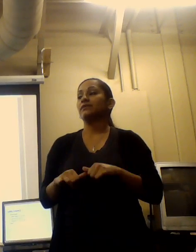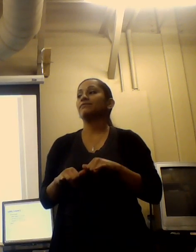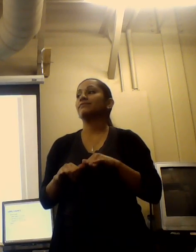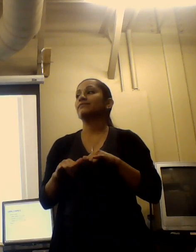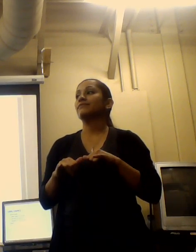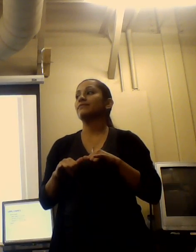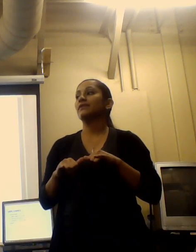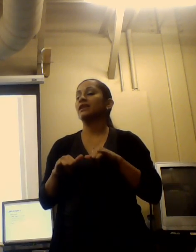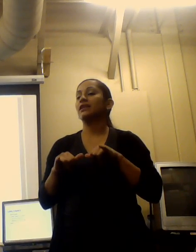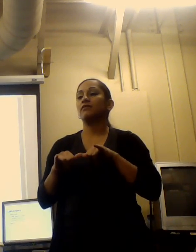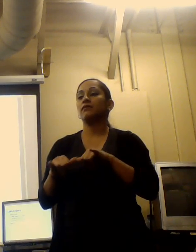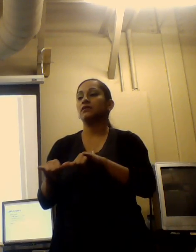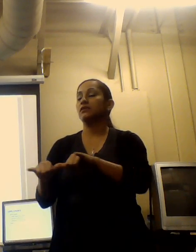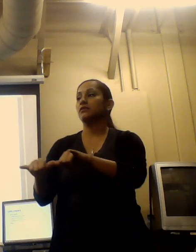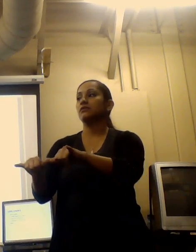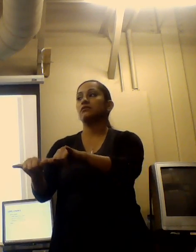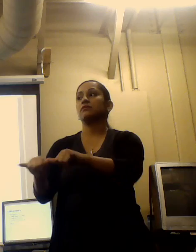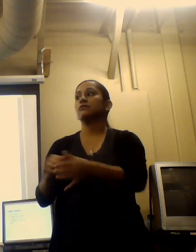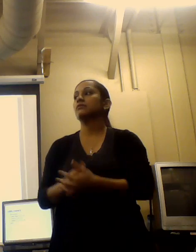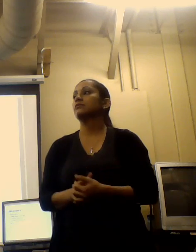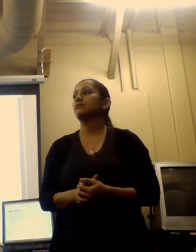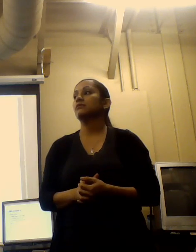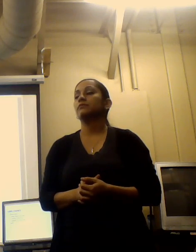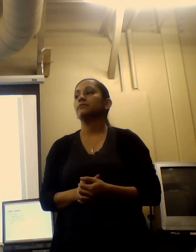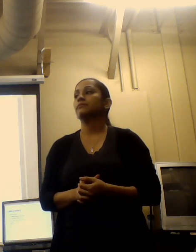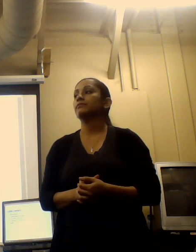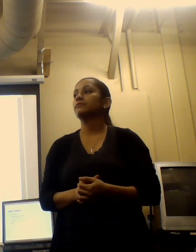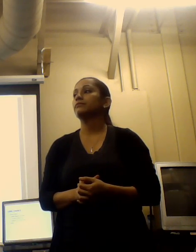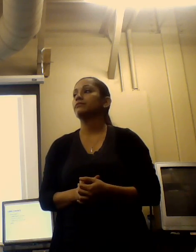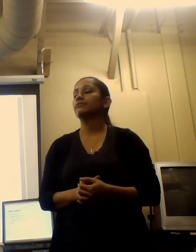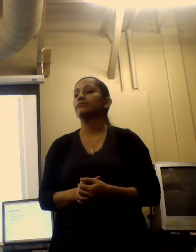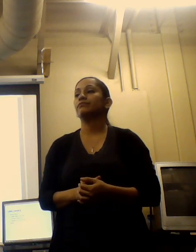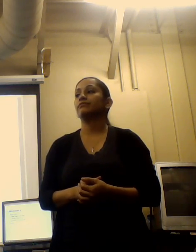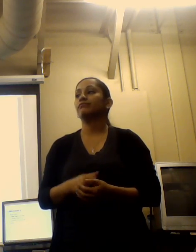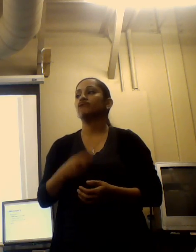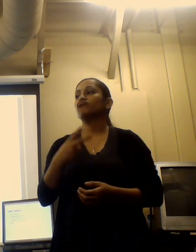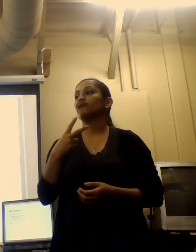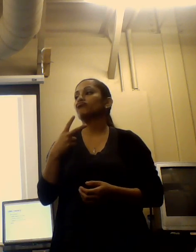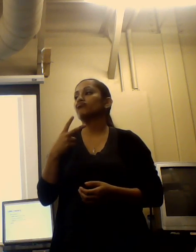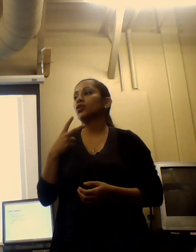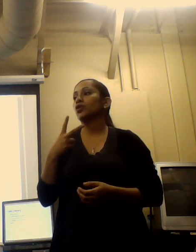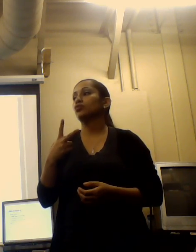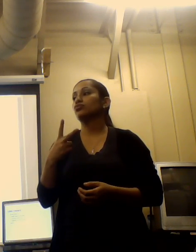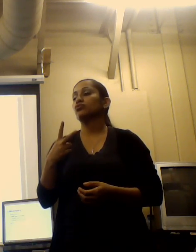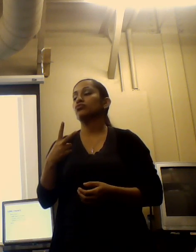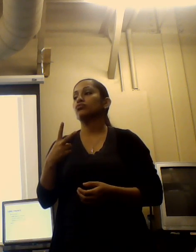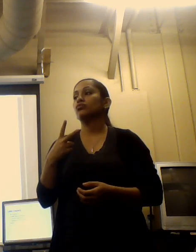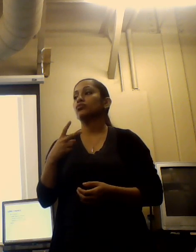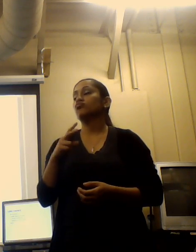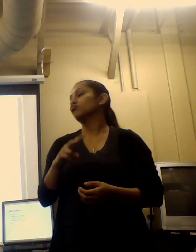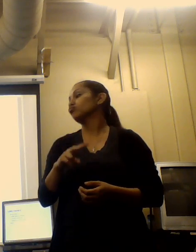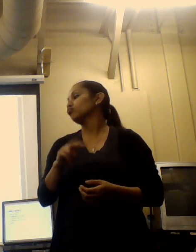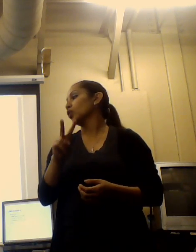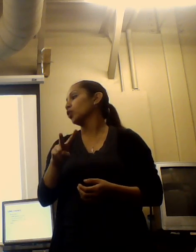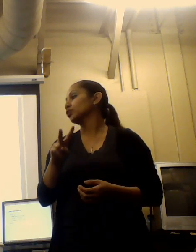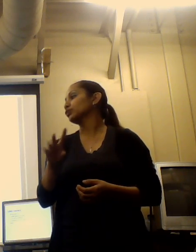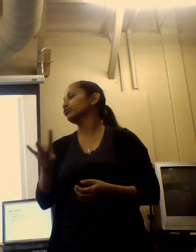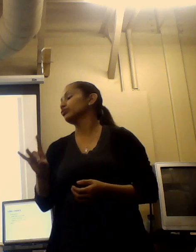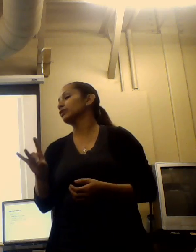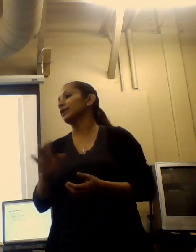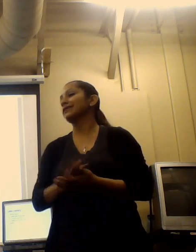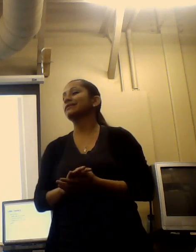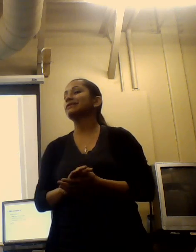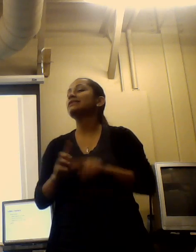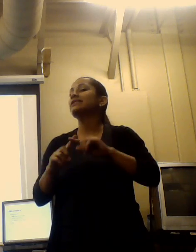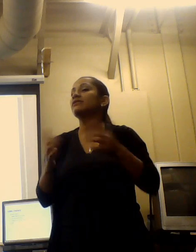70, I can have a maximum aperture of 2.8. If I'm at 200, I can have a maximum aperture of 2.8. The difference in